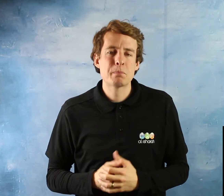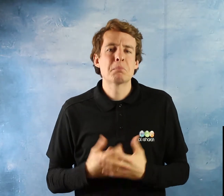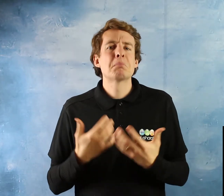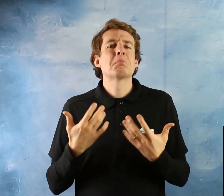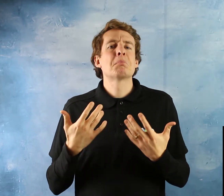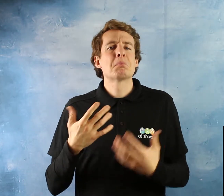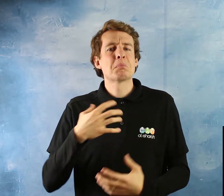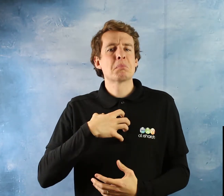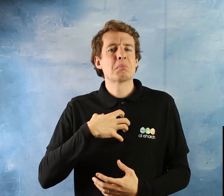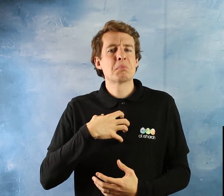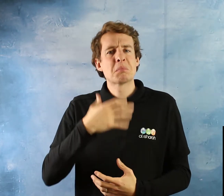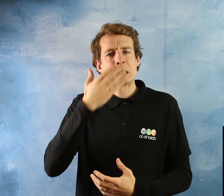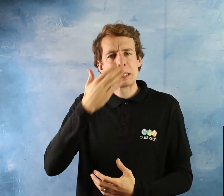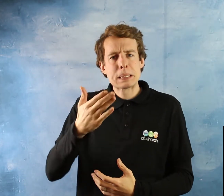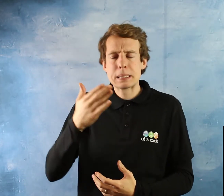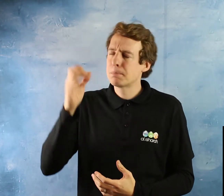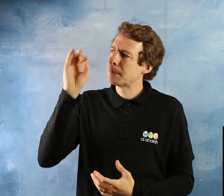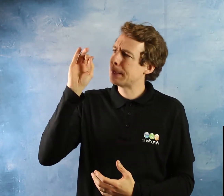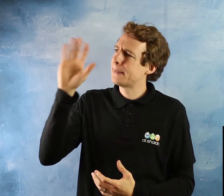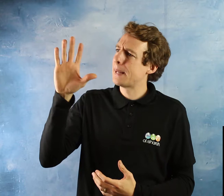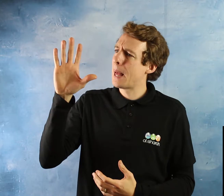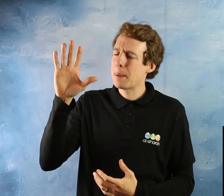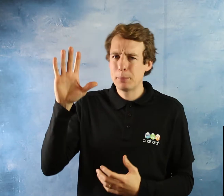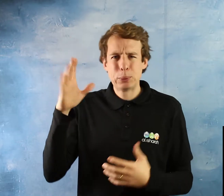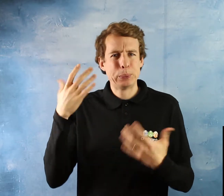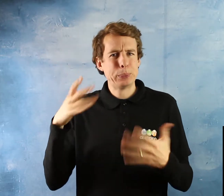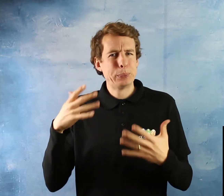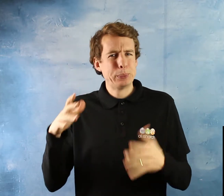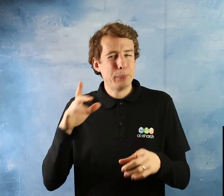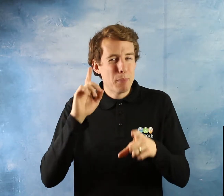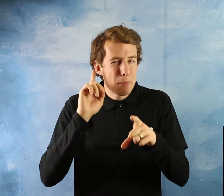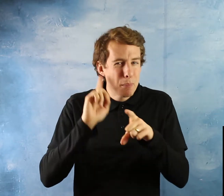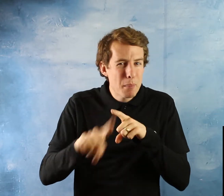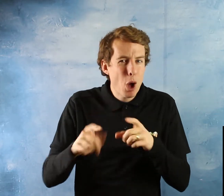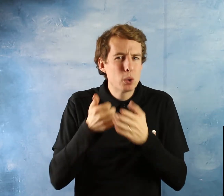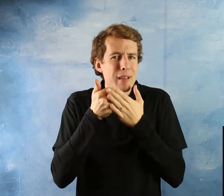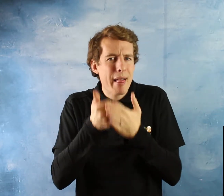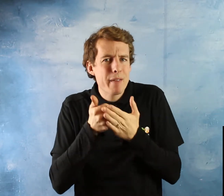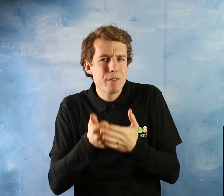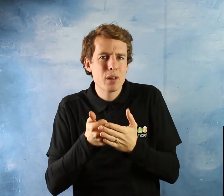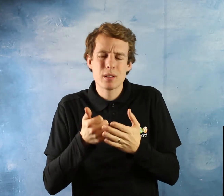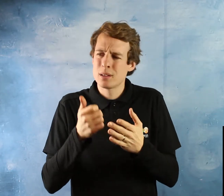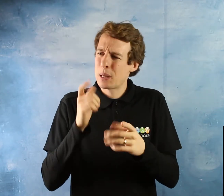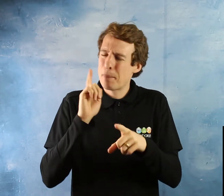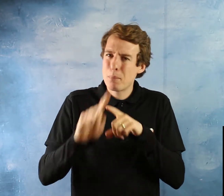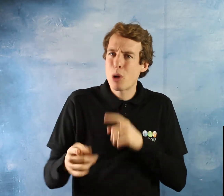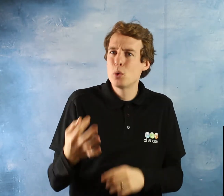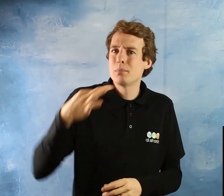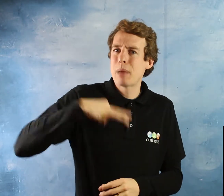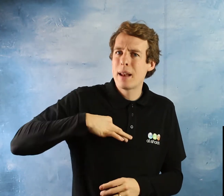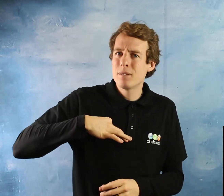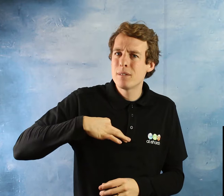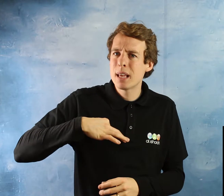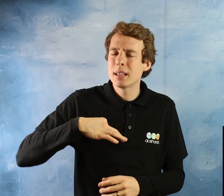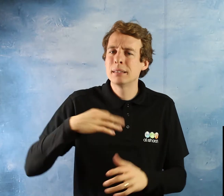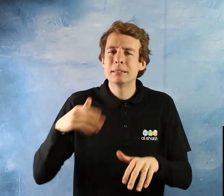important good deed, you can see, most helpful for us in the Day of Judgment. Although we know importance of Salah, we do give